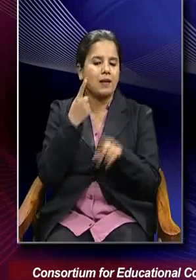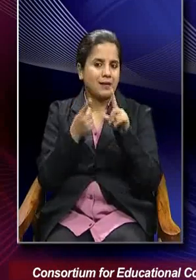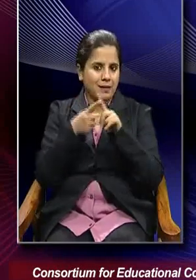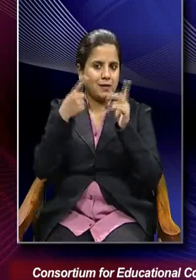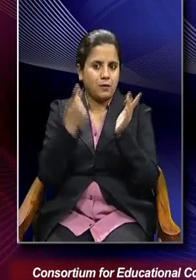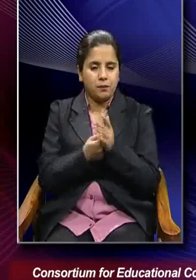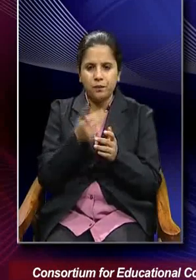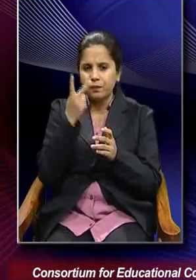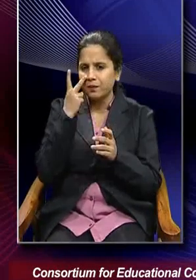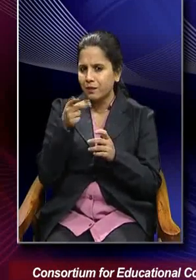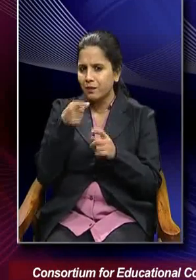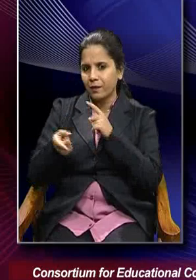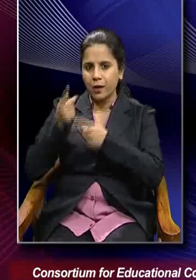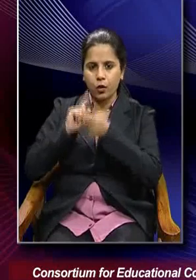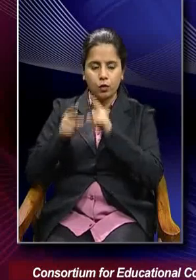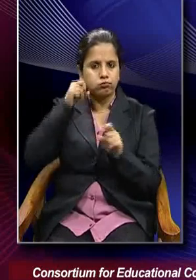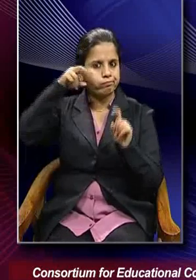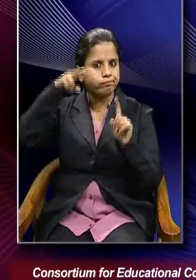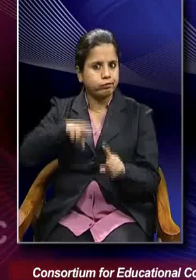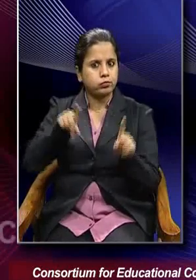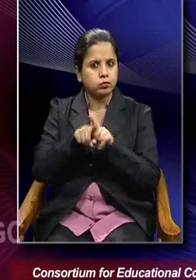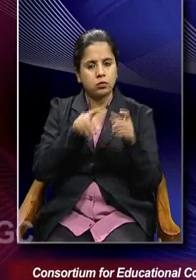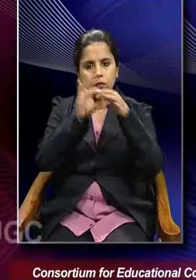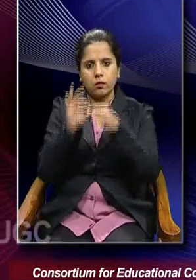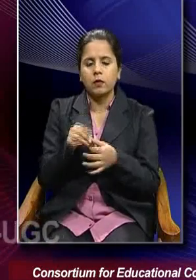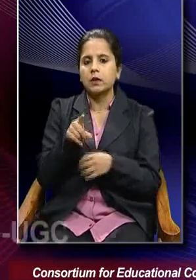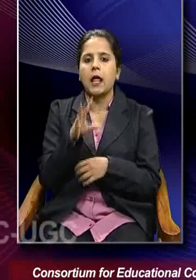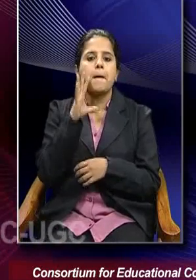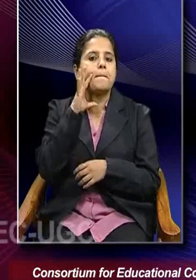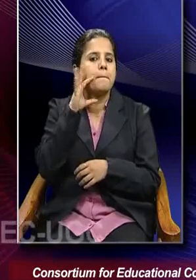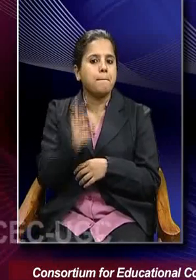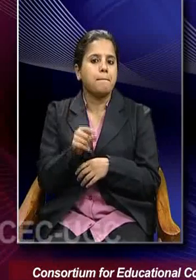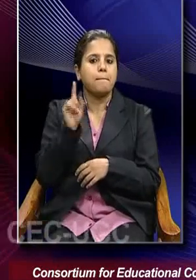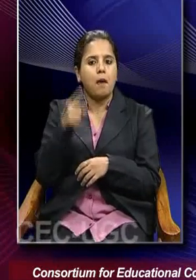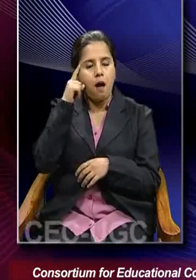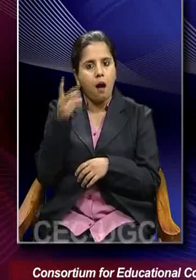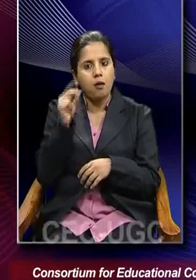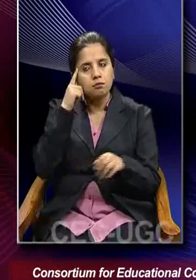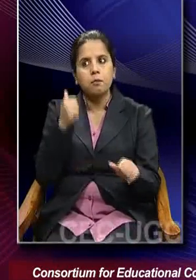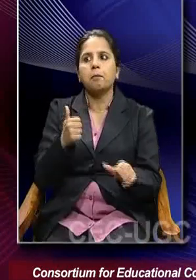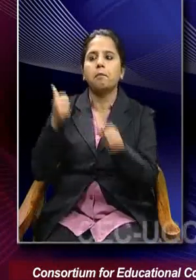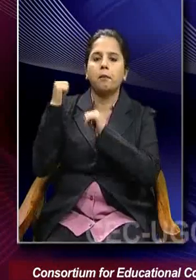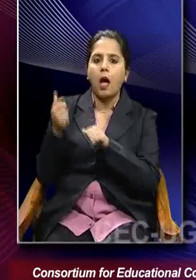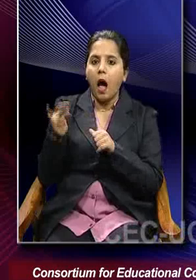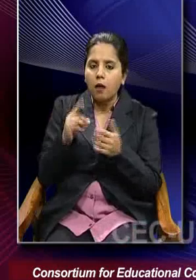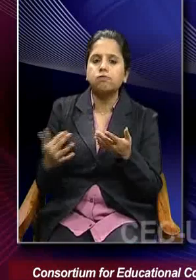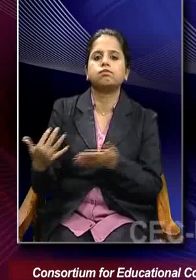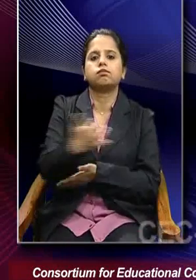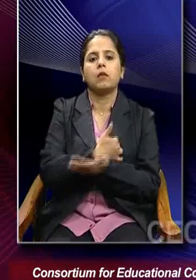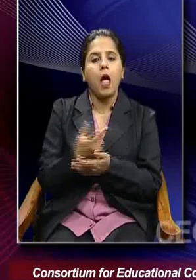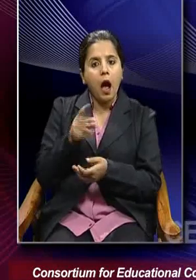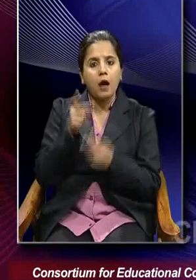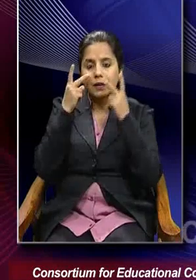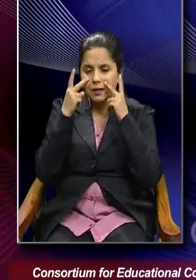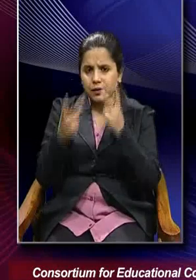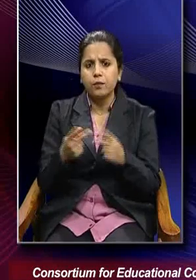from this historical perspective, it becomes important to recall and recollect and reiterate